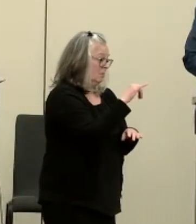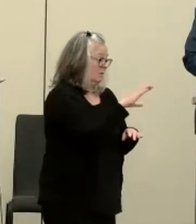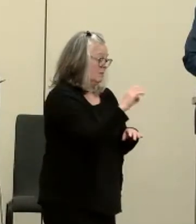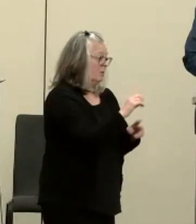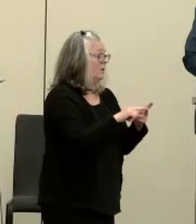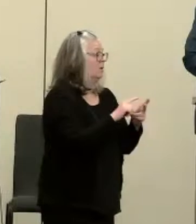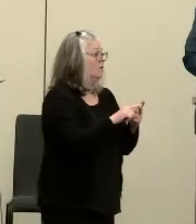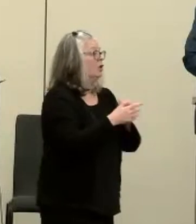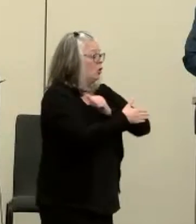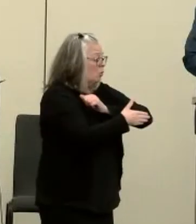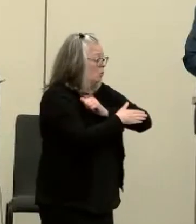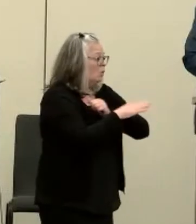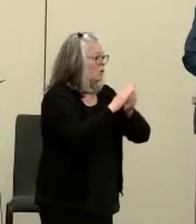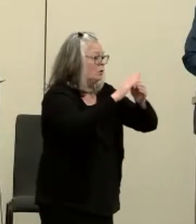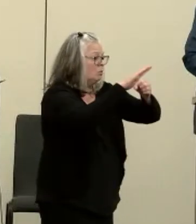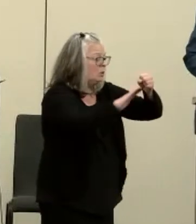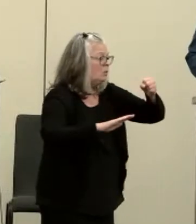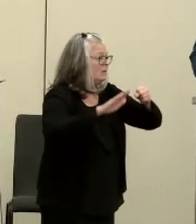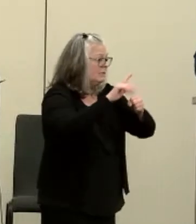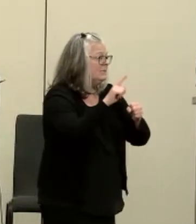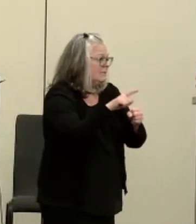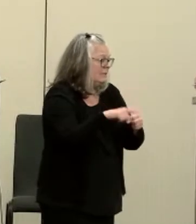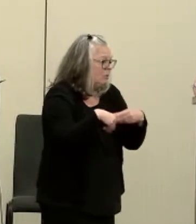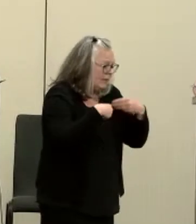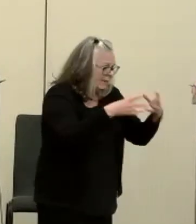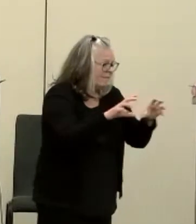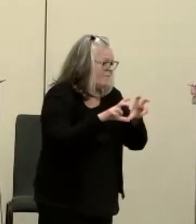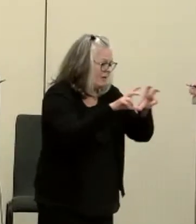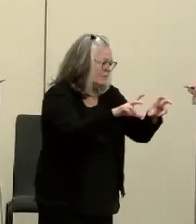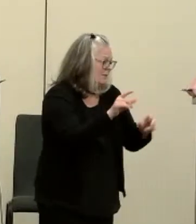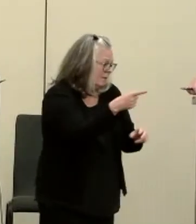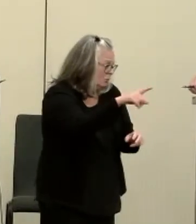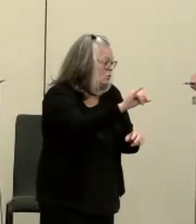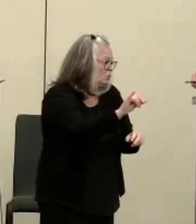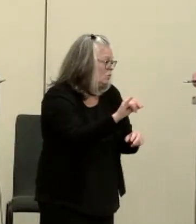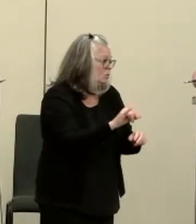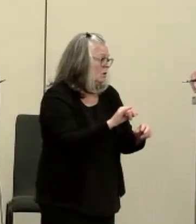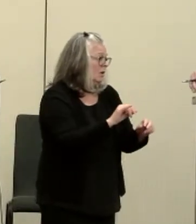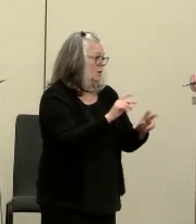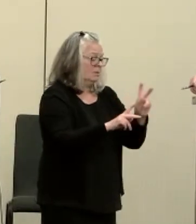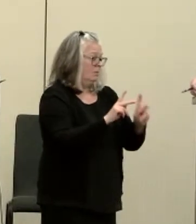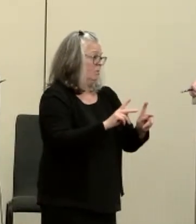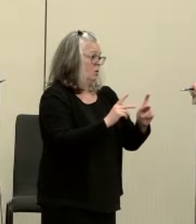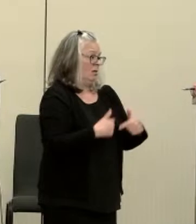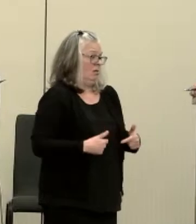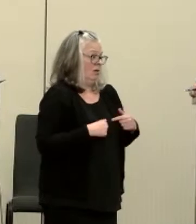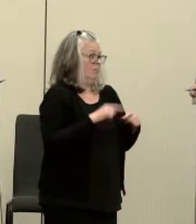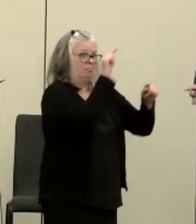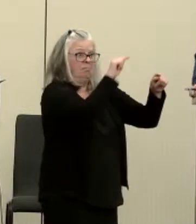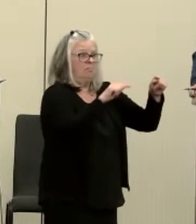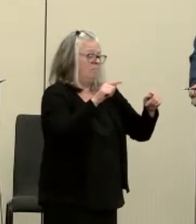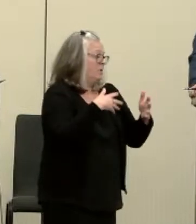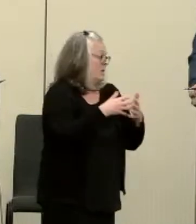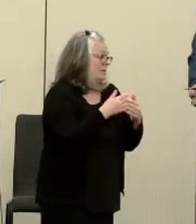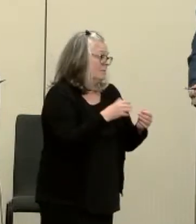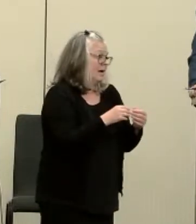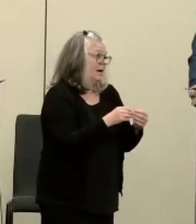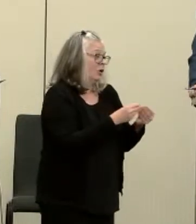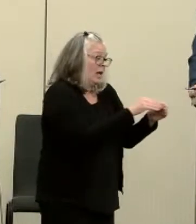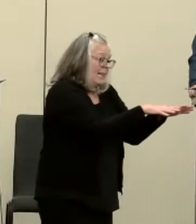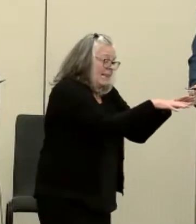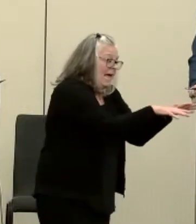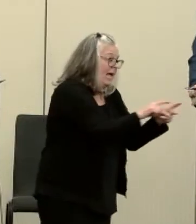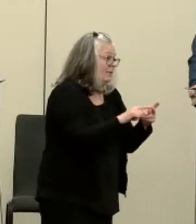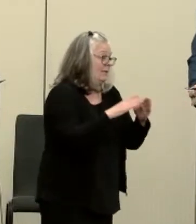rural communities need so that all Manitobans, regardless of where they live, regardless if they are on the land or in urban